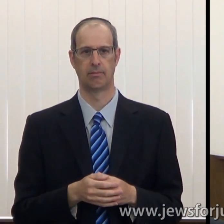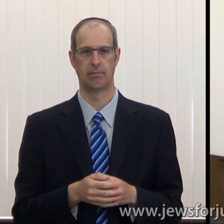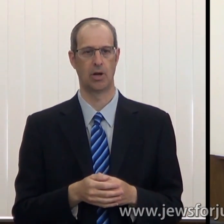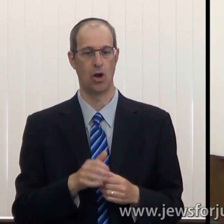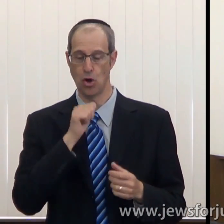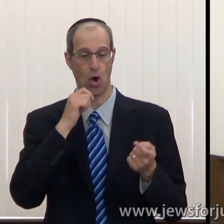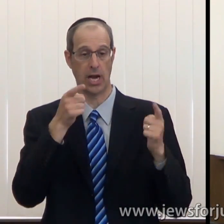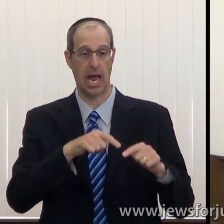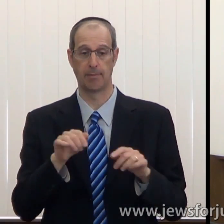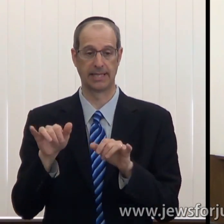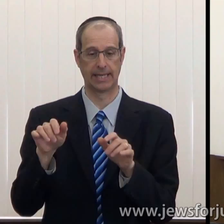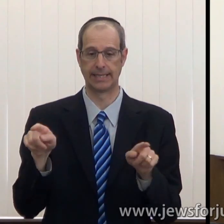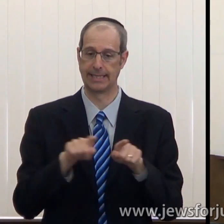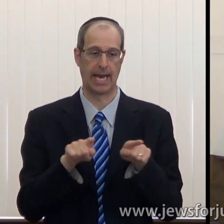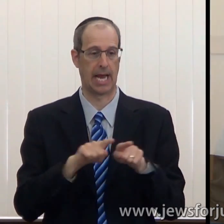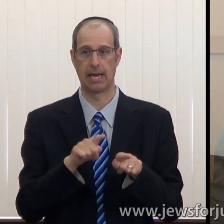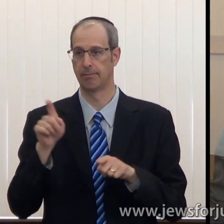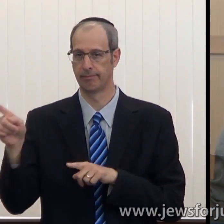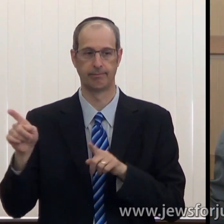Doesn't happen the same way.